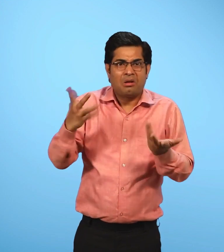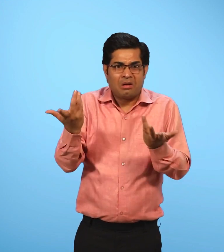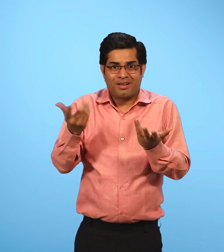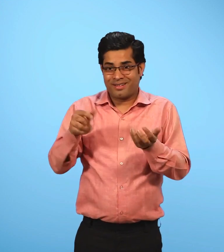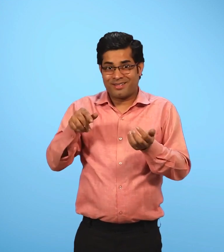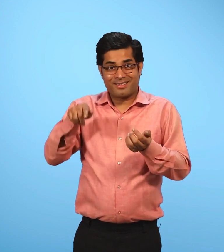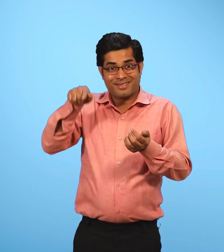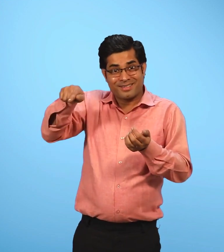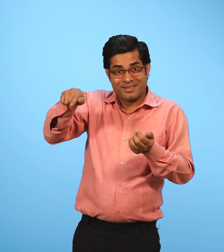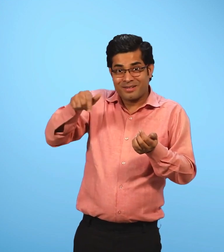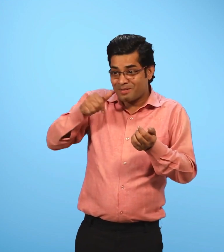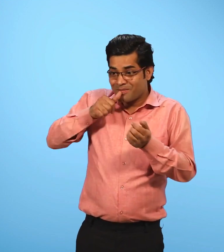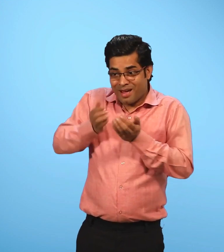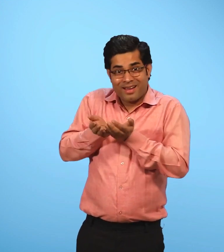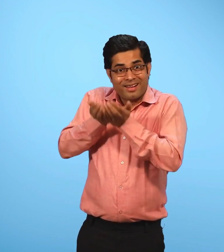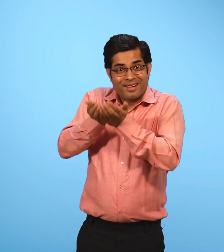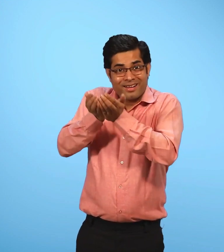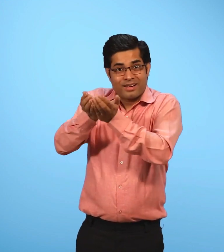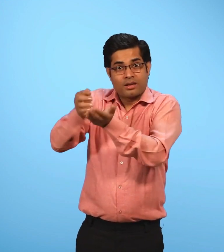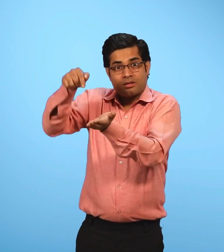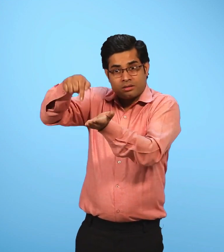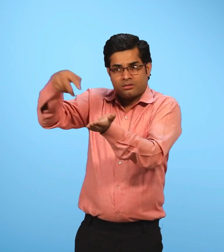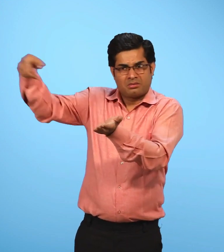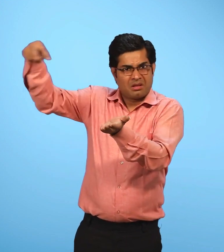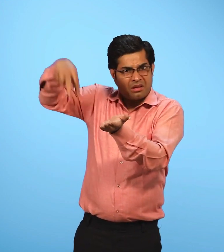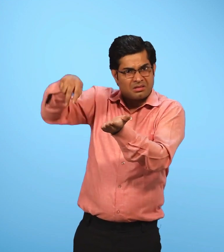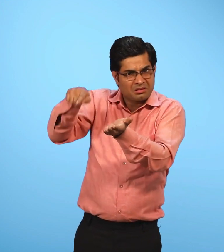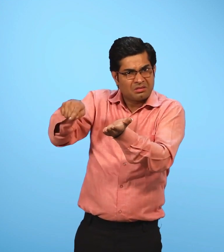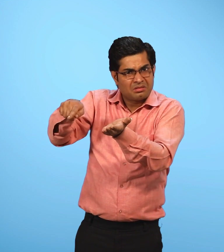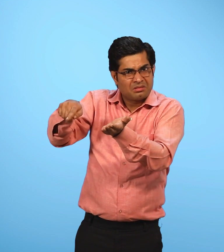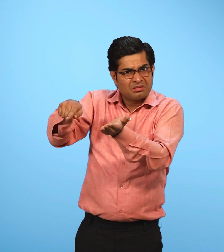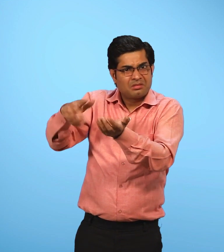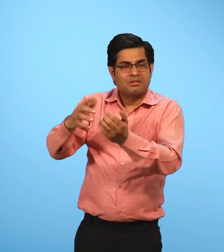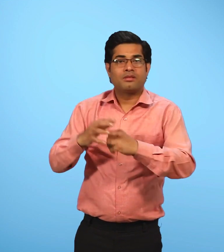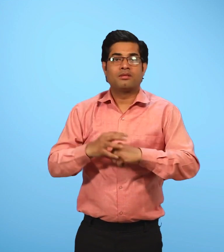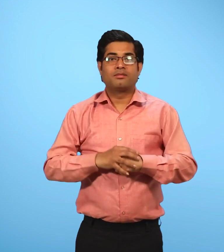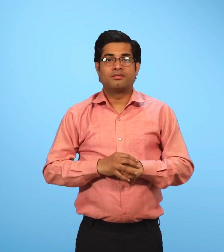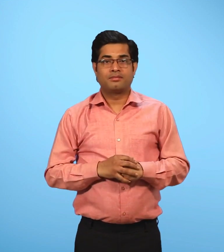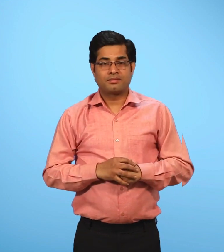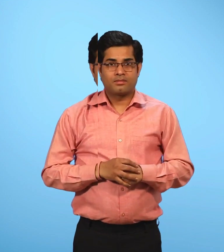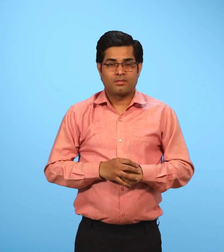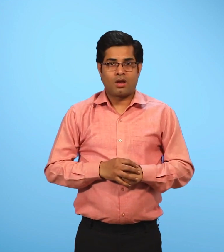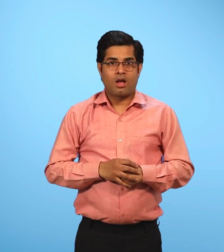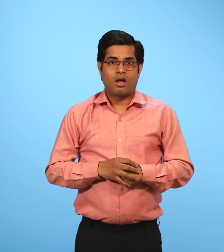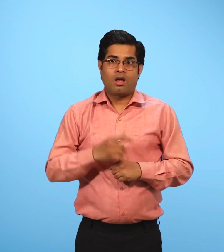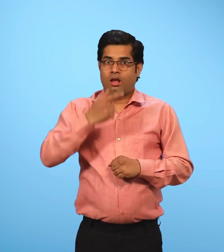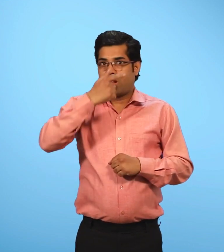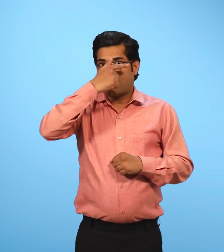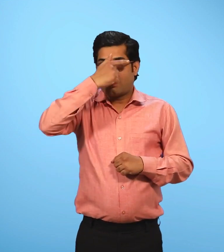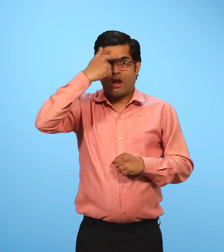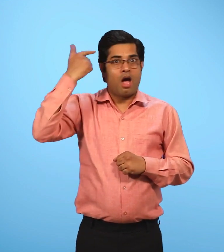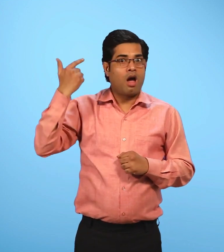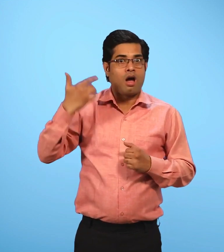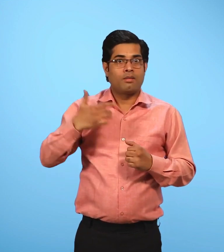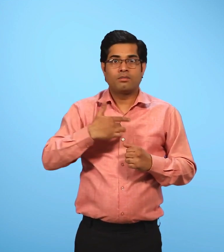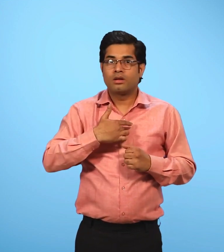I thought it could be one of the savages of the mainland who had wandered out to the sea in a small boat.